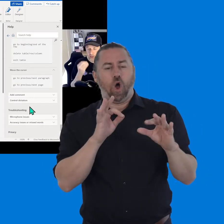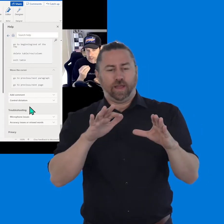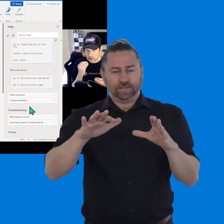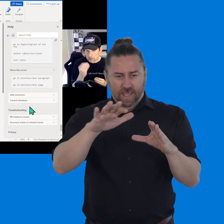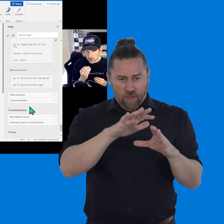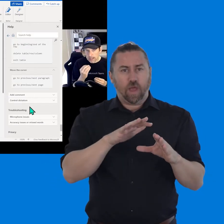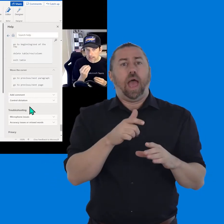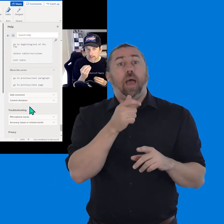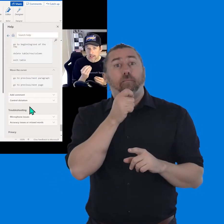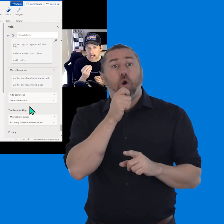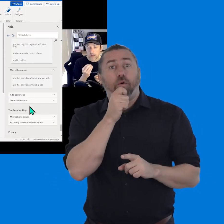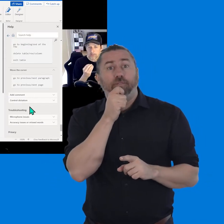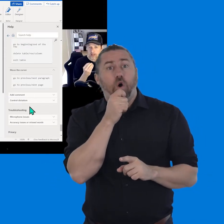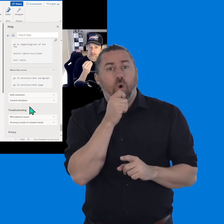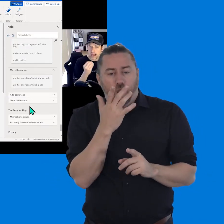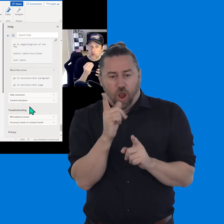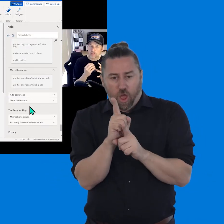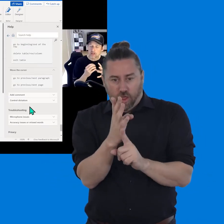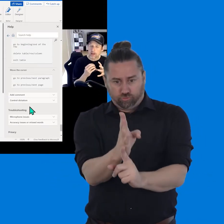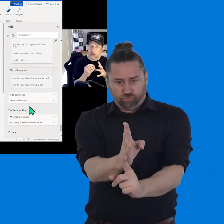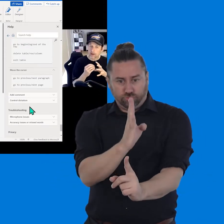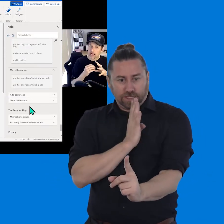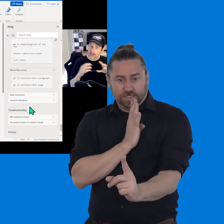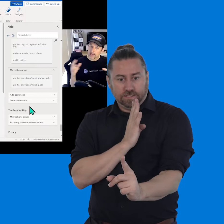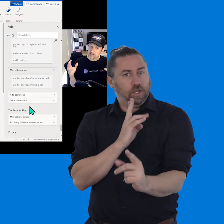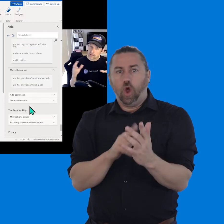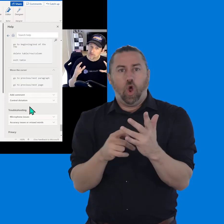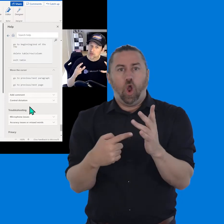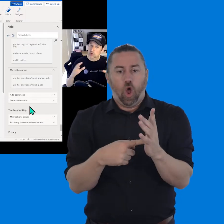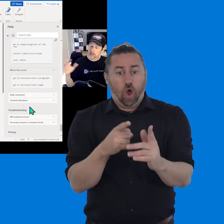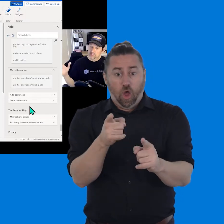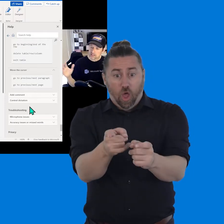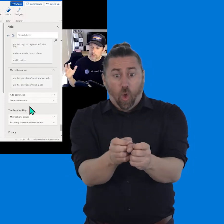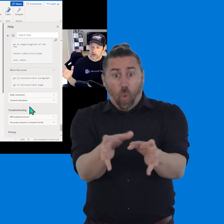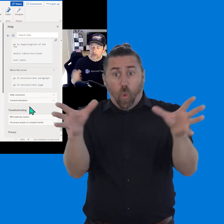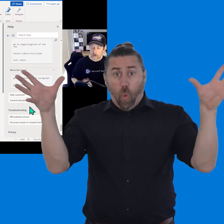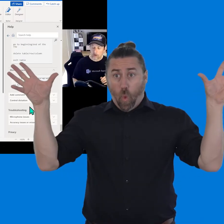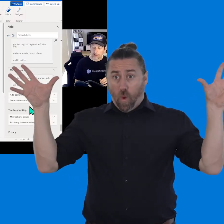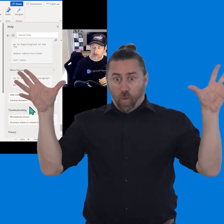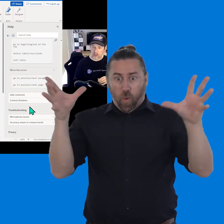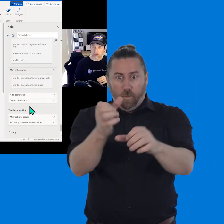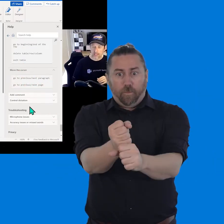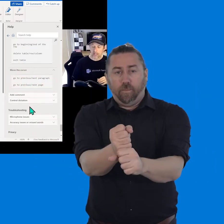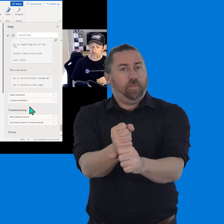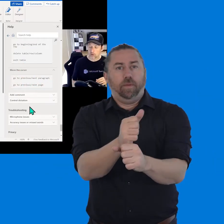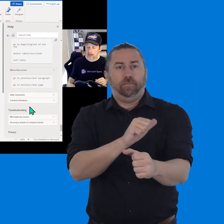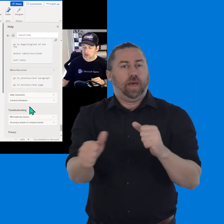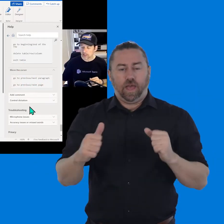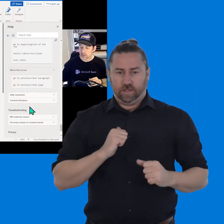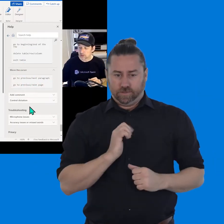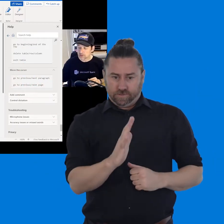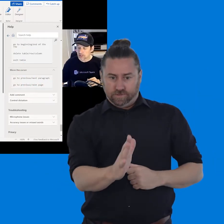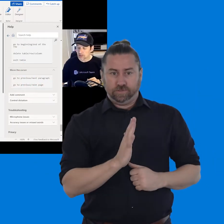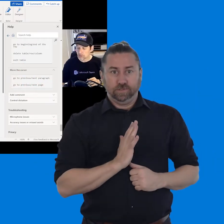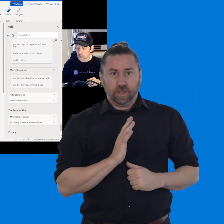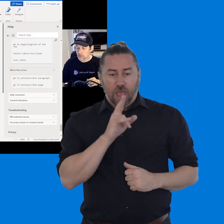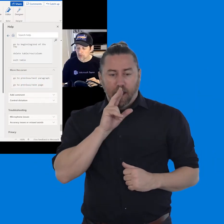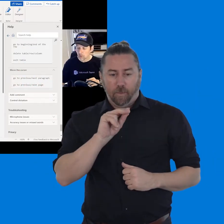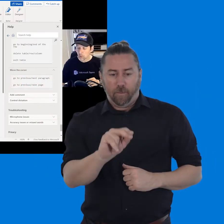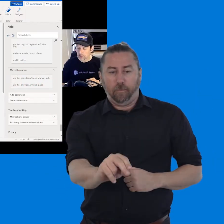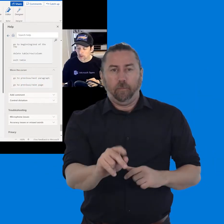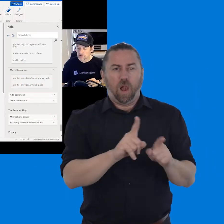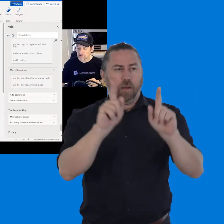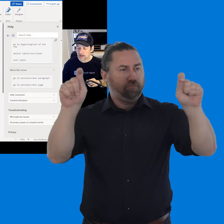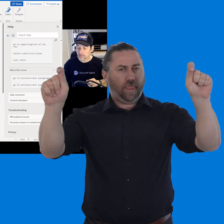and use a directional mic. Because that will also help cut out some of the noise that's going on around you if you are trying to use it in a